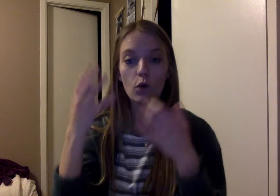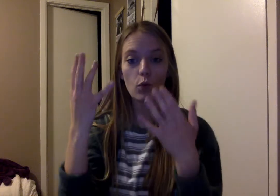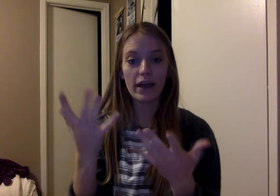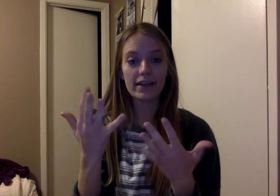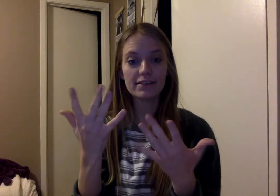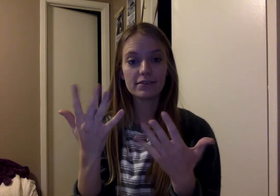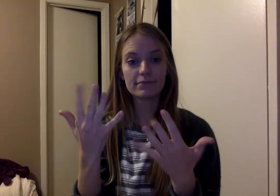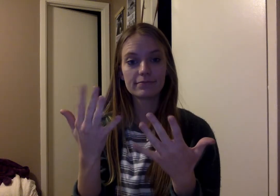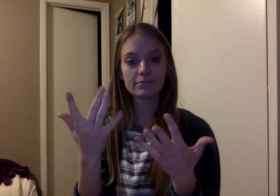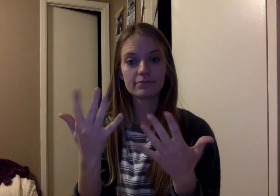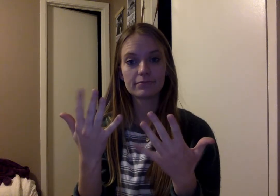Wait.